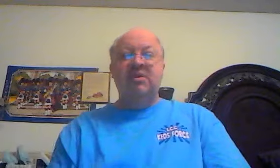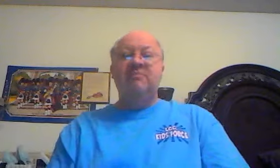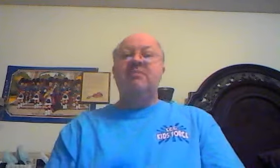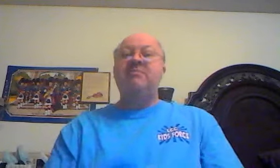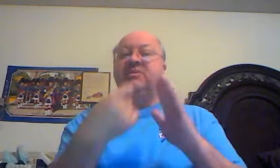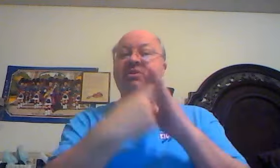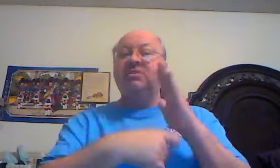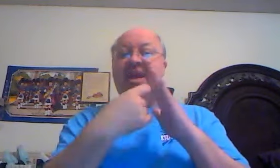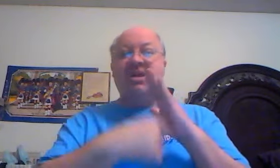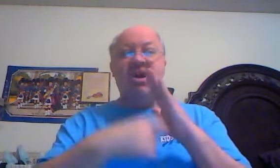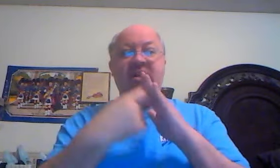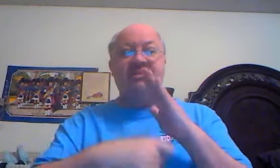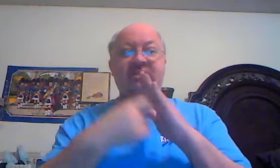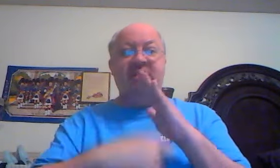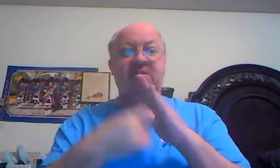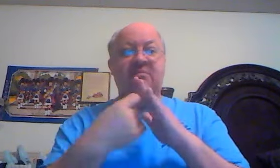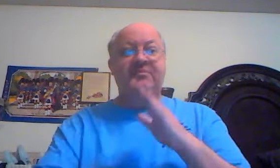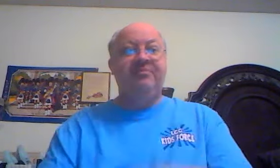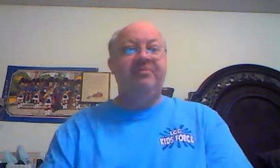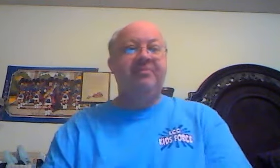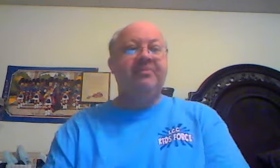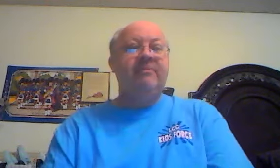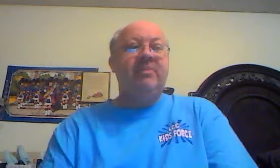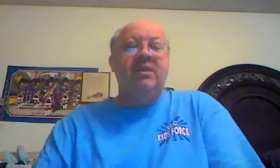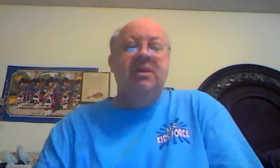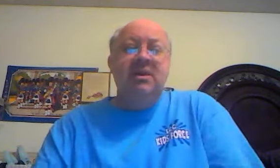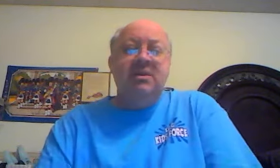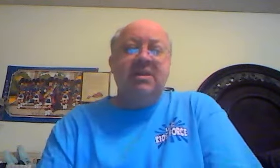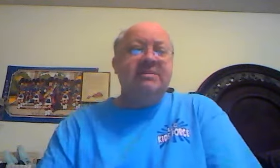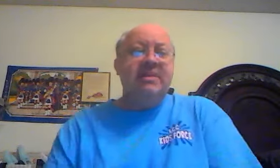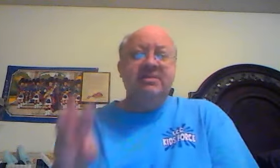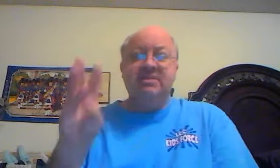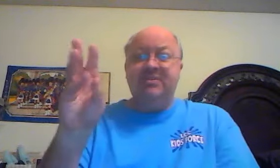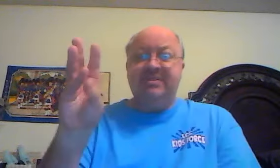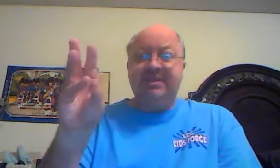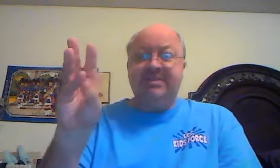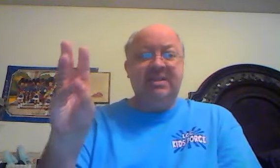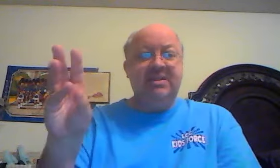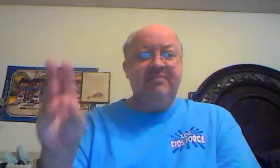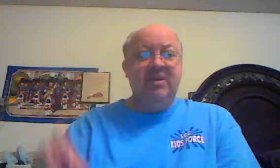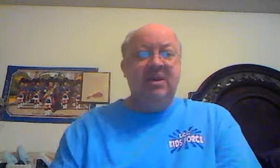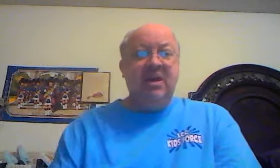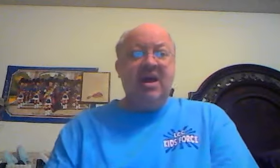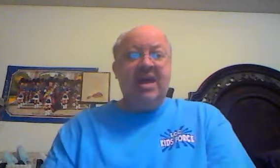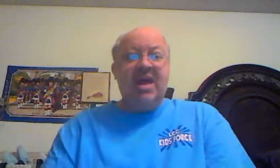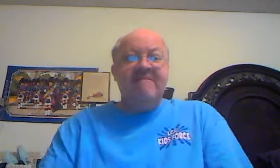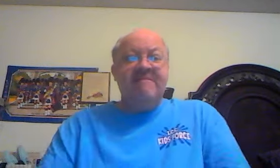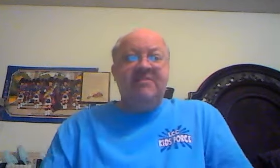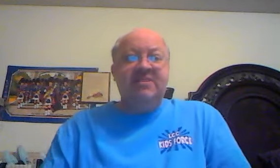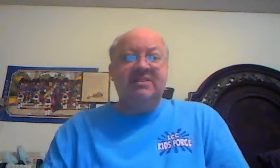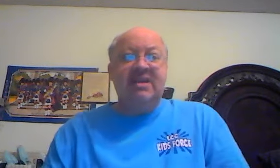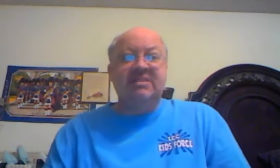remember to include that cost in there. Last sentence, number 16. I had 50 cents